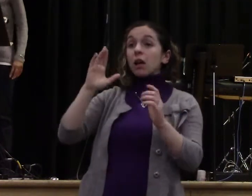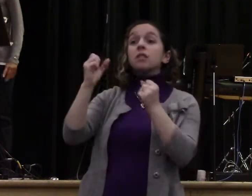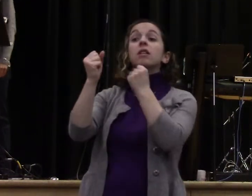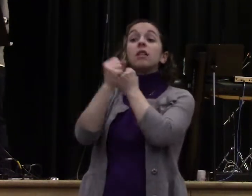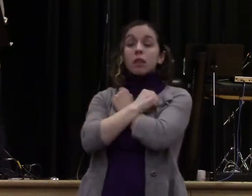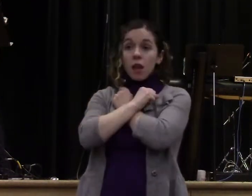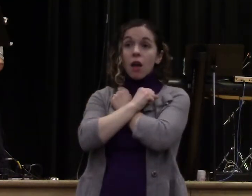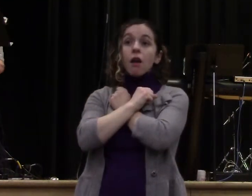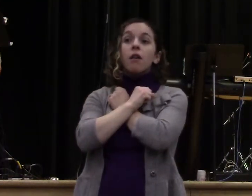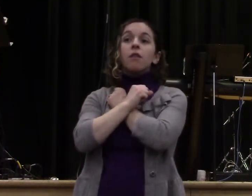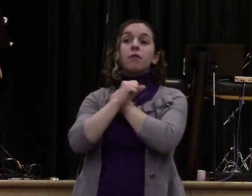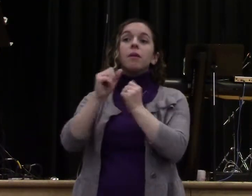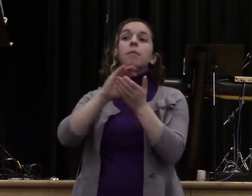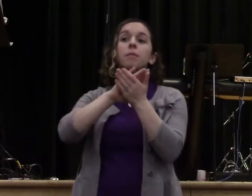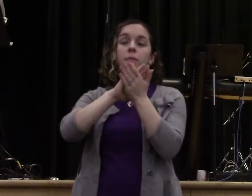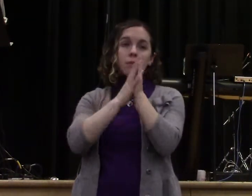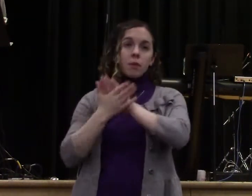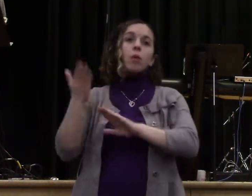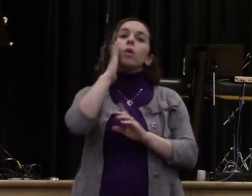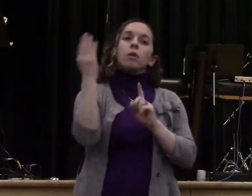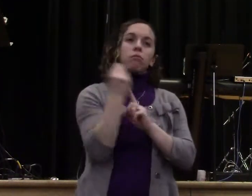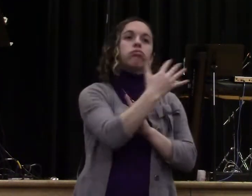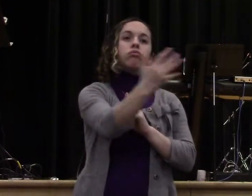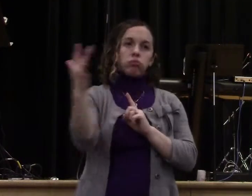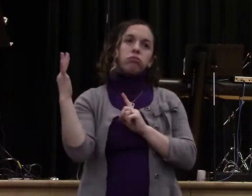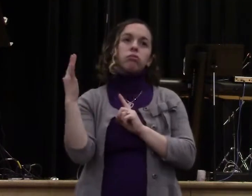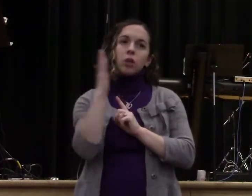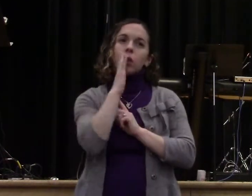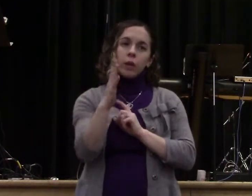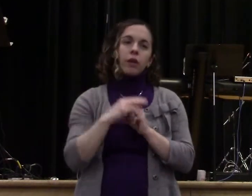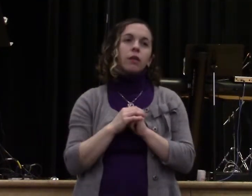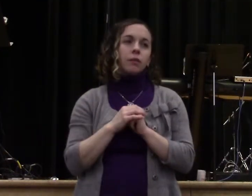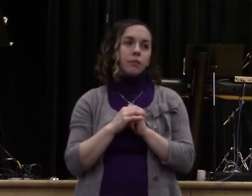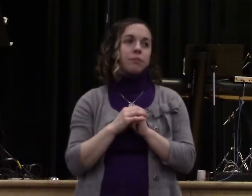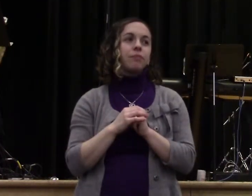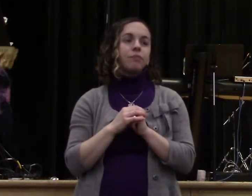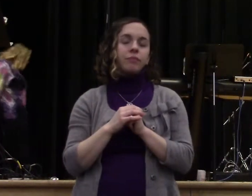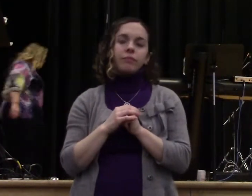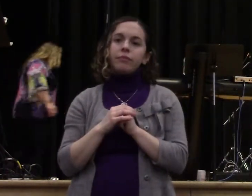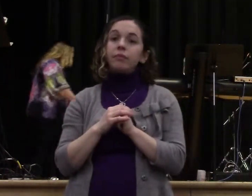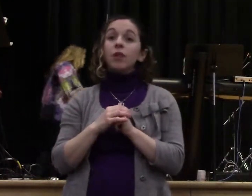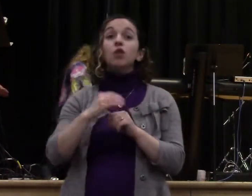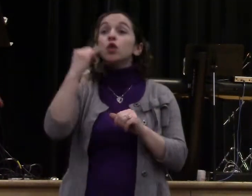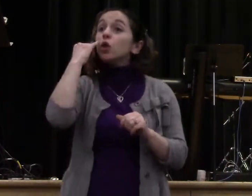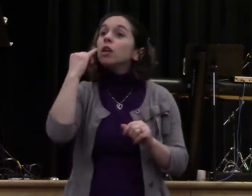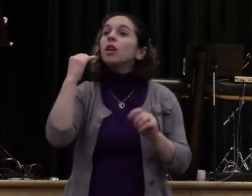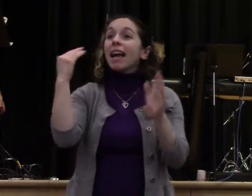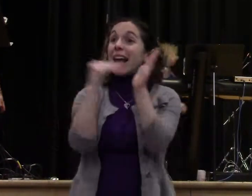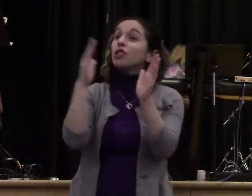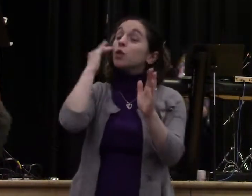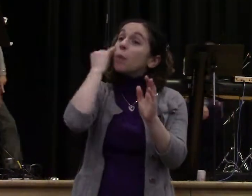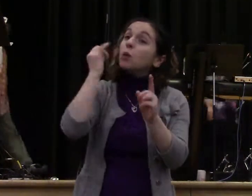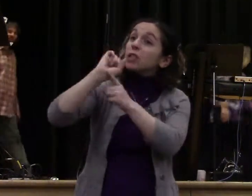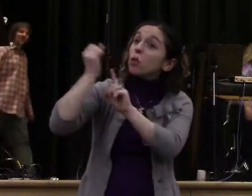the mess of the mess makers. Mirror God's love in the mess, not the mess of the mess makers. A little faster. Mirror God's love in the mess, not the mess of the mess makers. Mirror God's love in the mess,